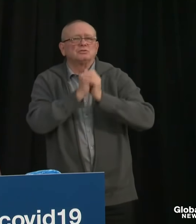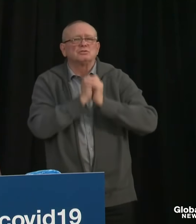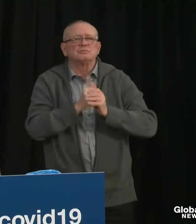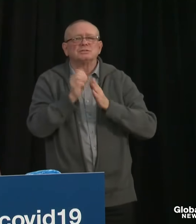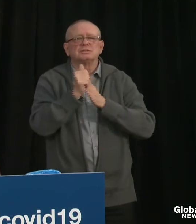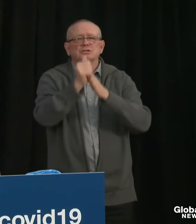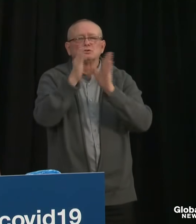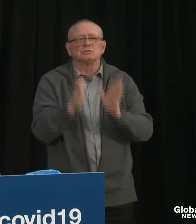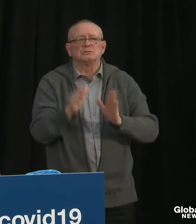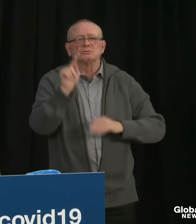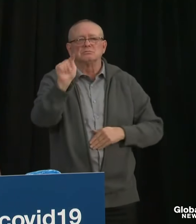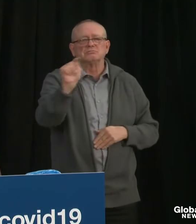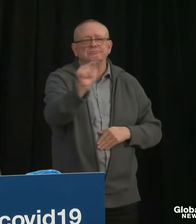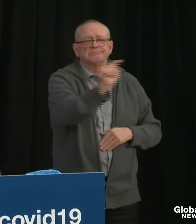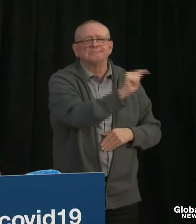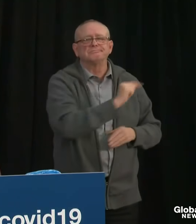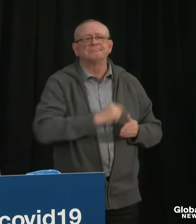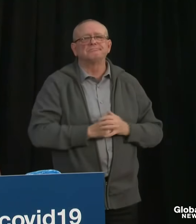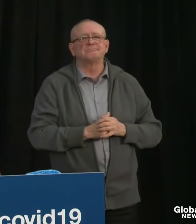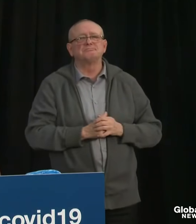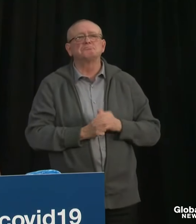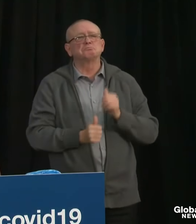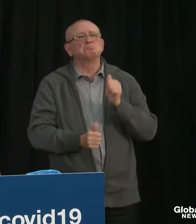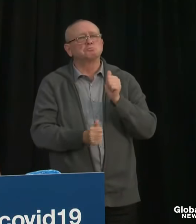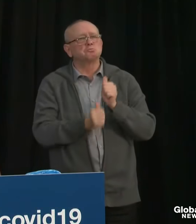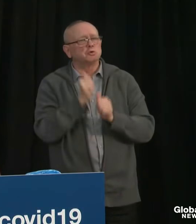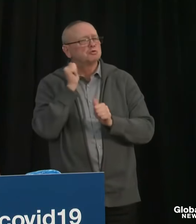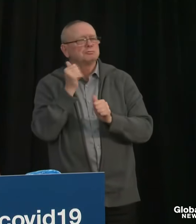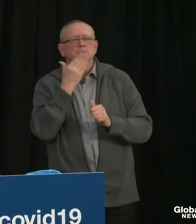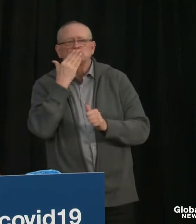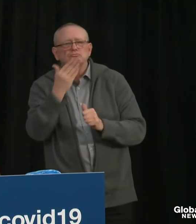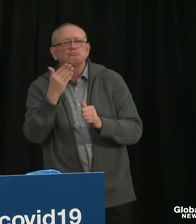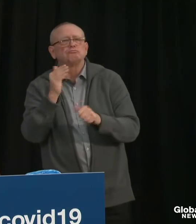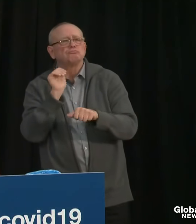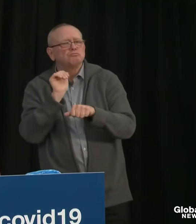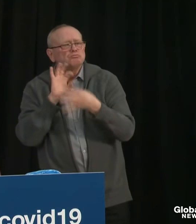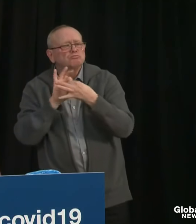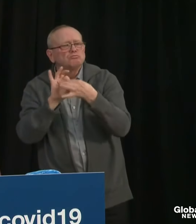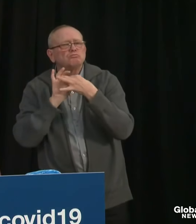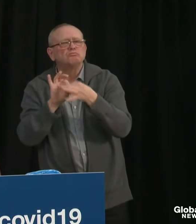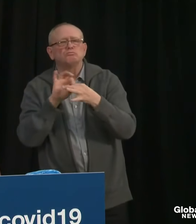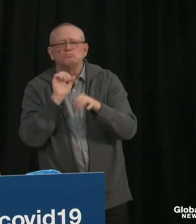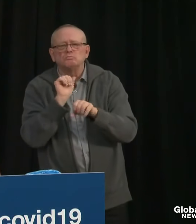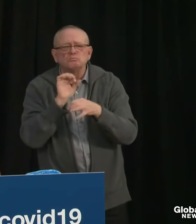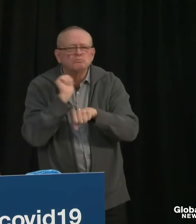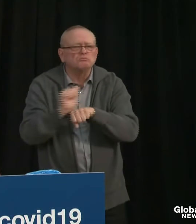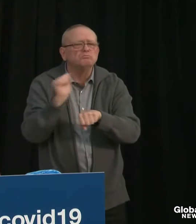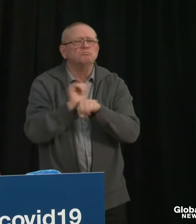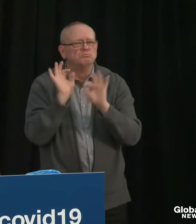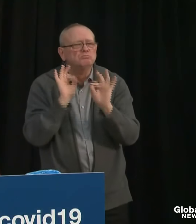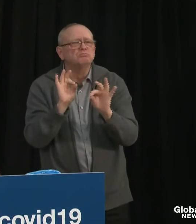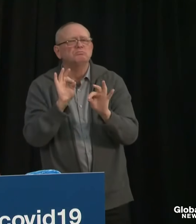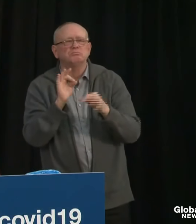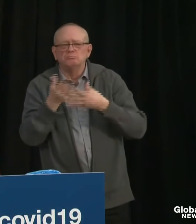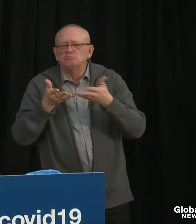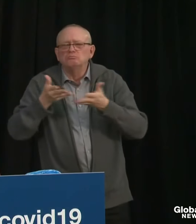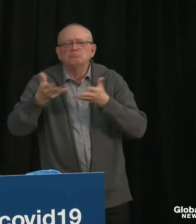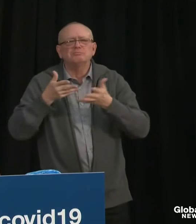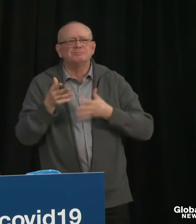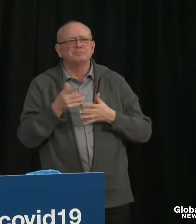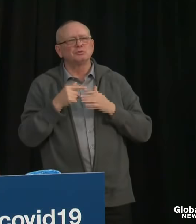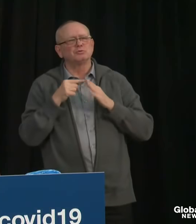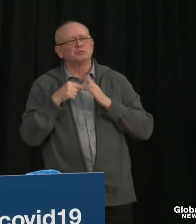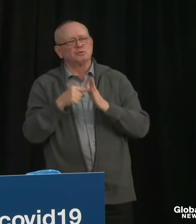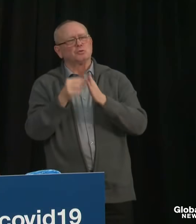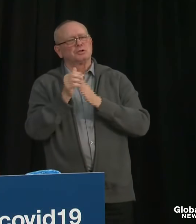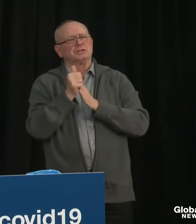leaders have been incredibly hardworking, have been demonstrating leadership in caring for their